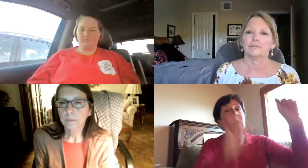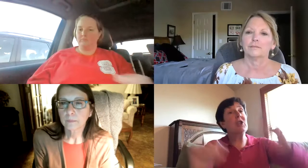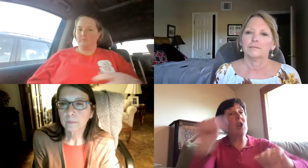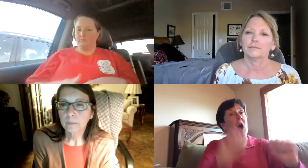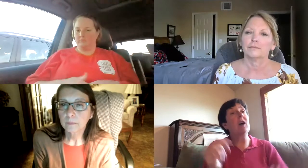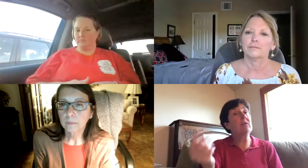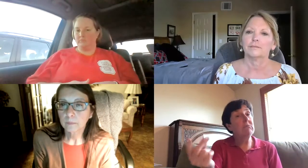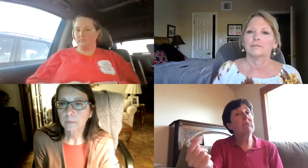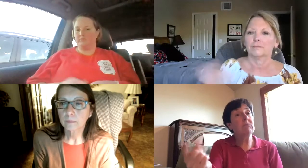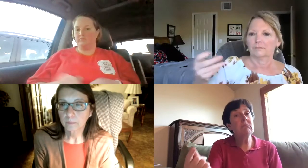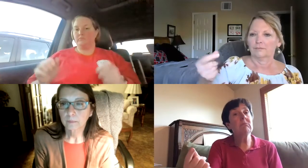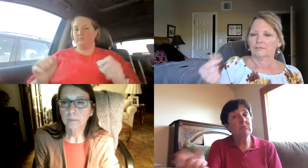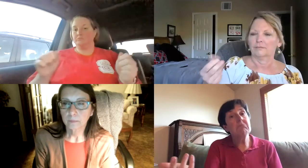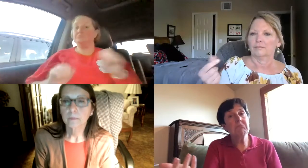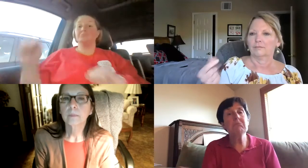Wash the dog.